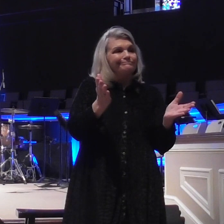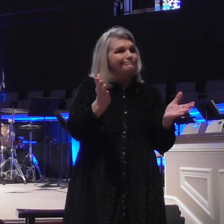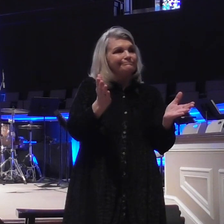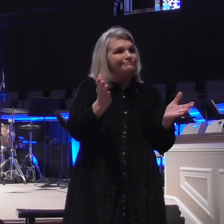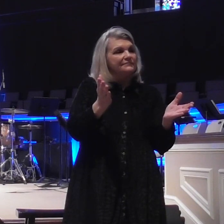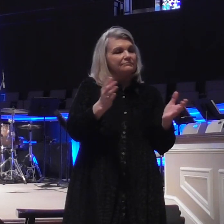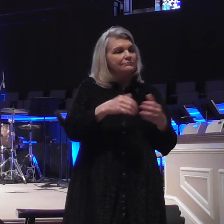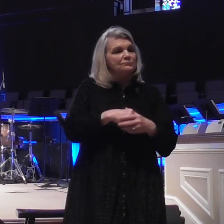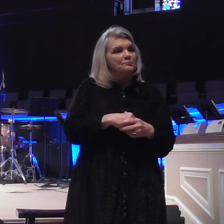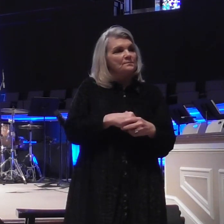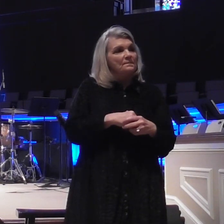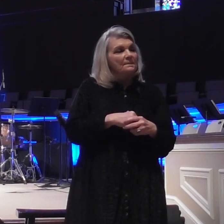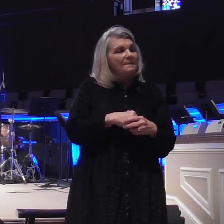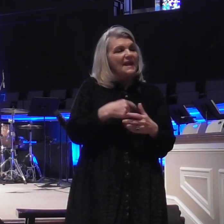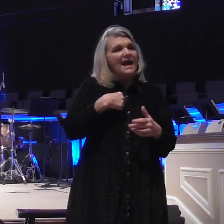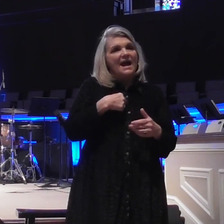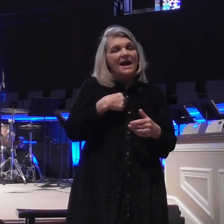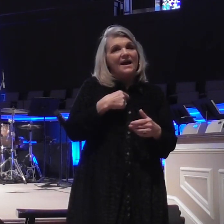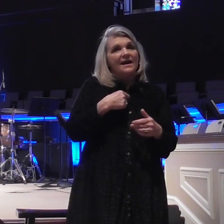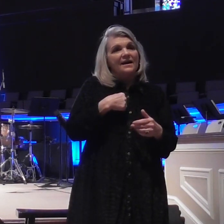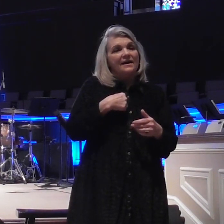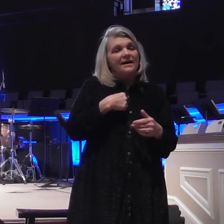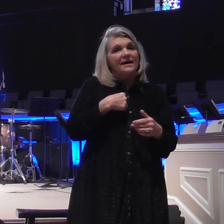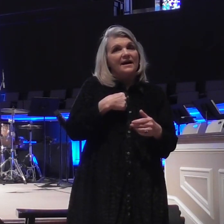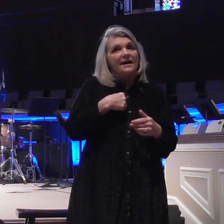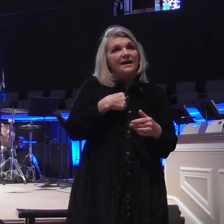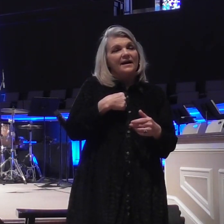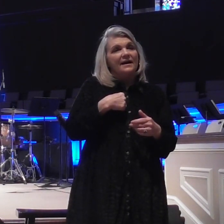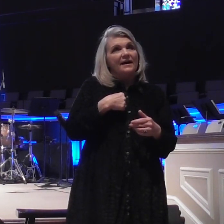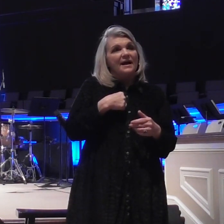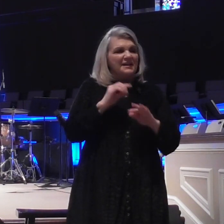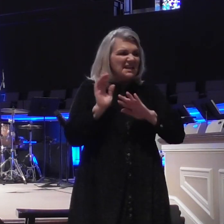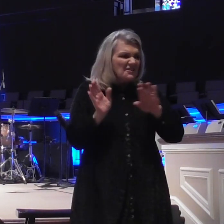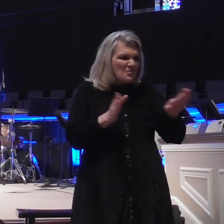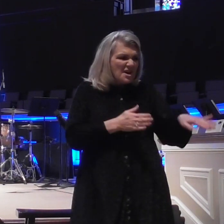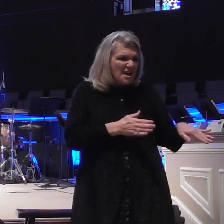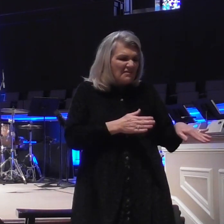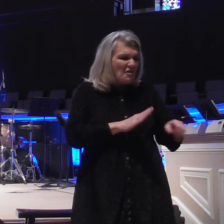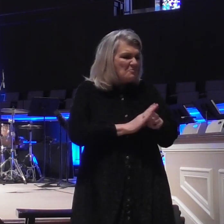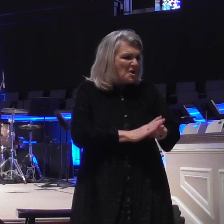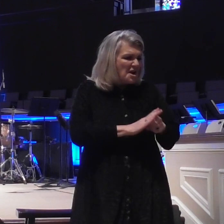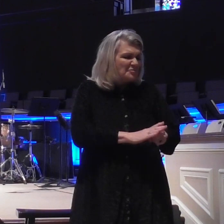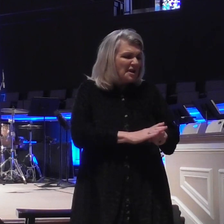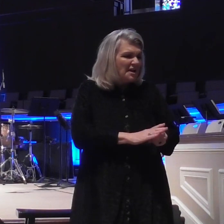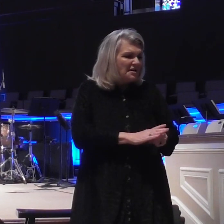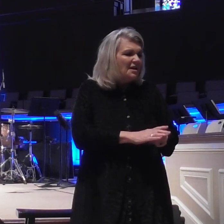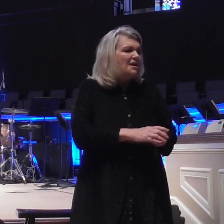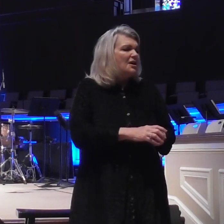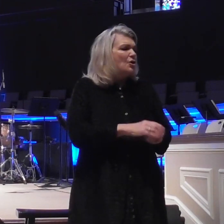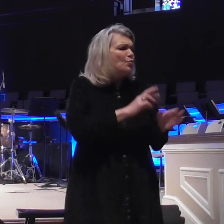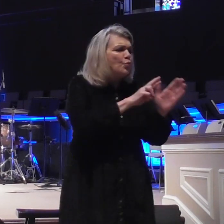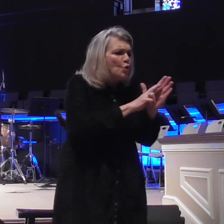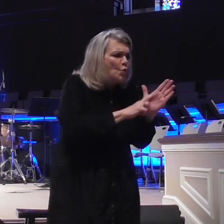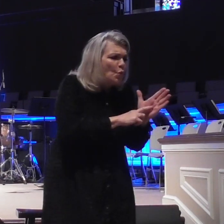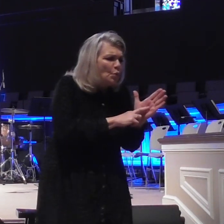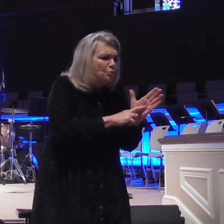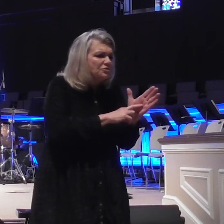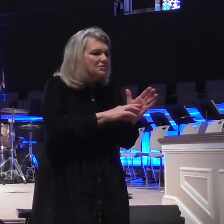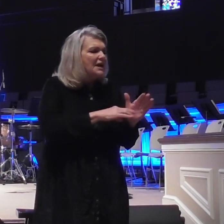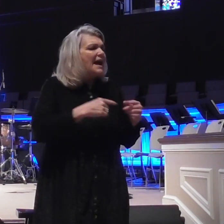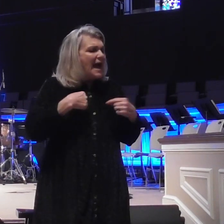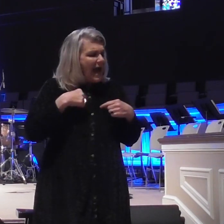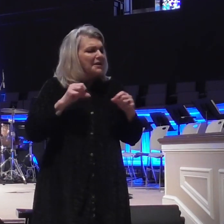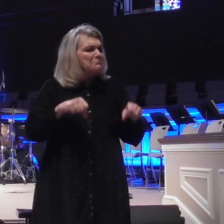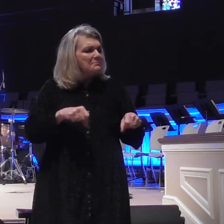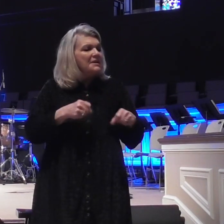is repressing me. The people around me are repressing me. And when I could get rid of all that repression, all that constraint, then I could truly be free.